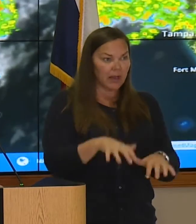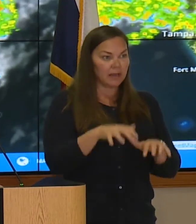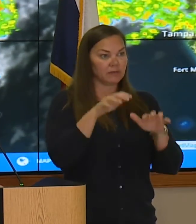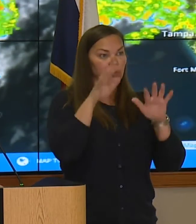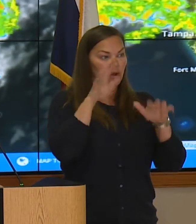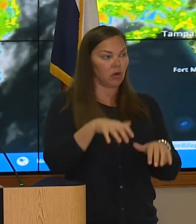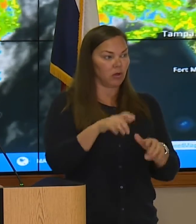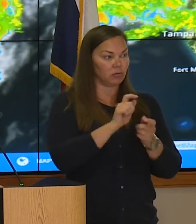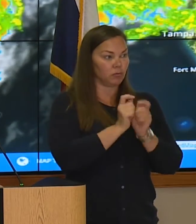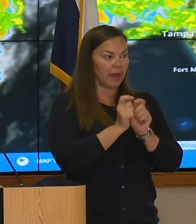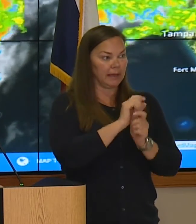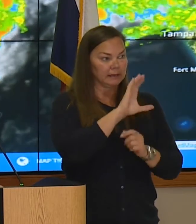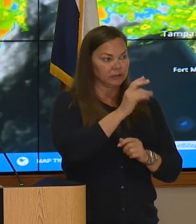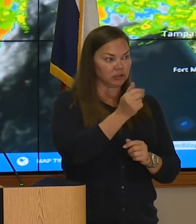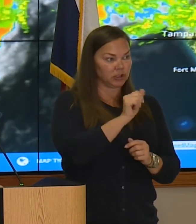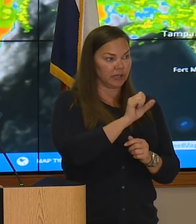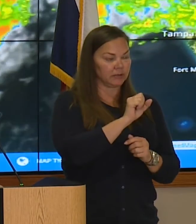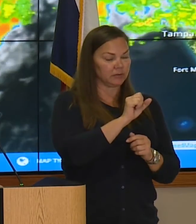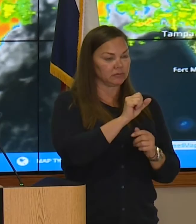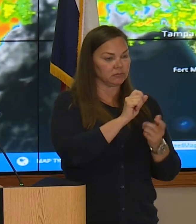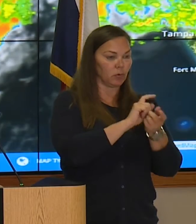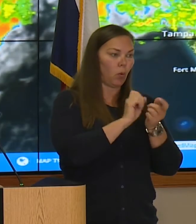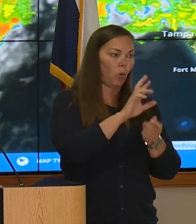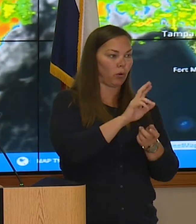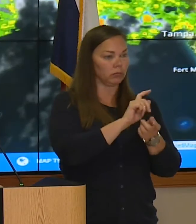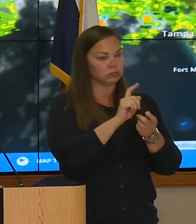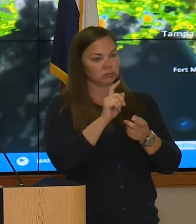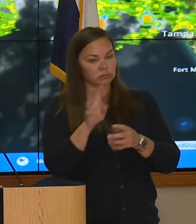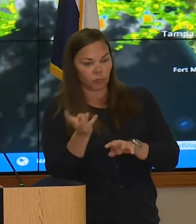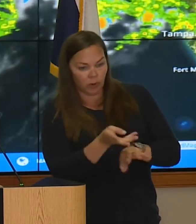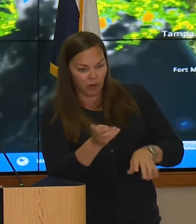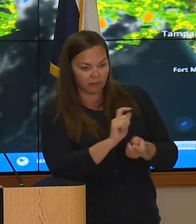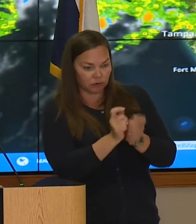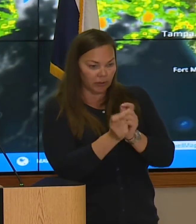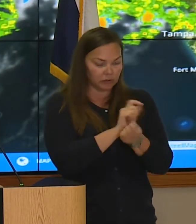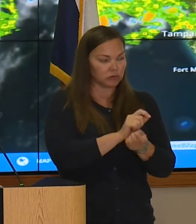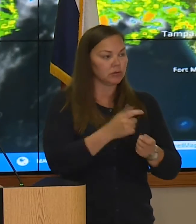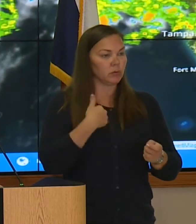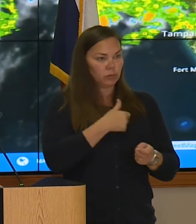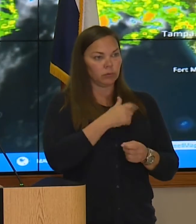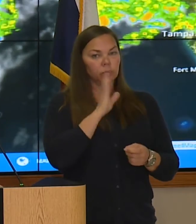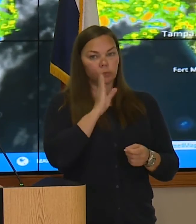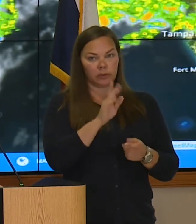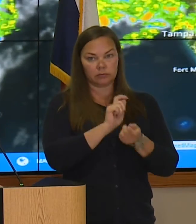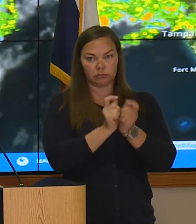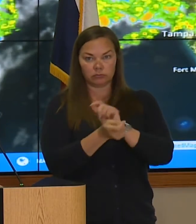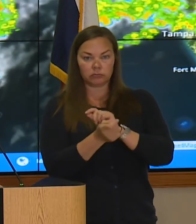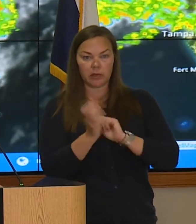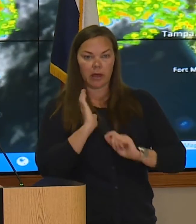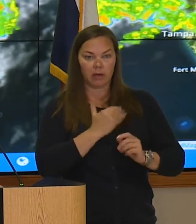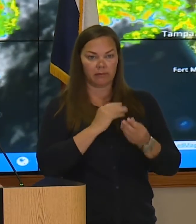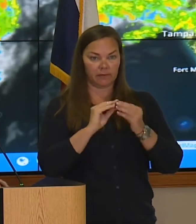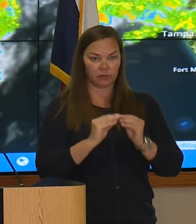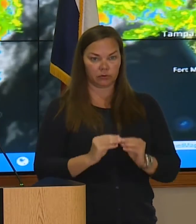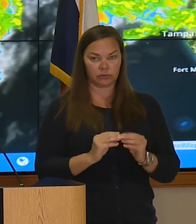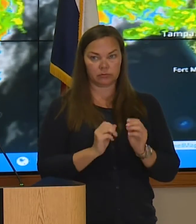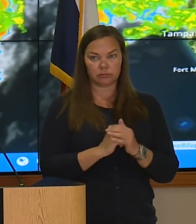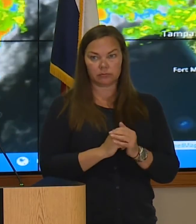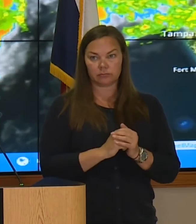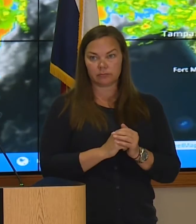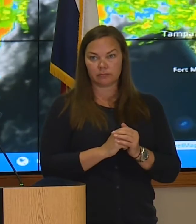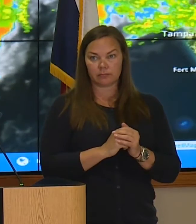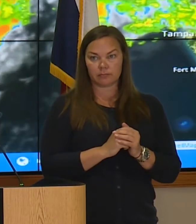rainfall rate changes or runoff changes, we'll certainly revise our figures.